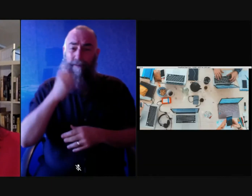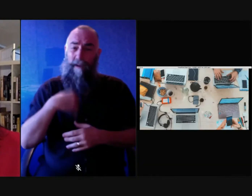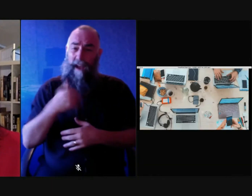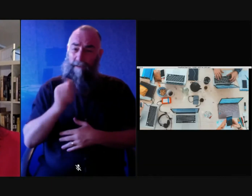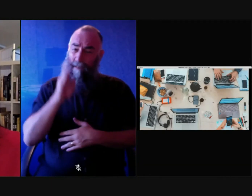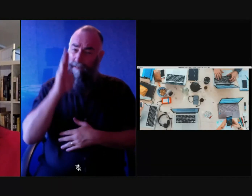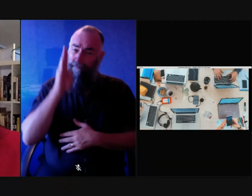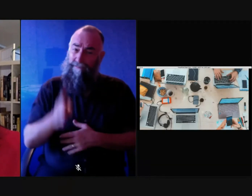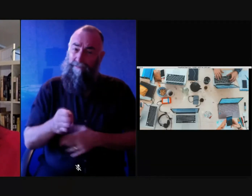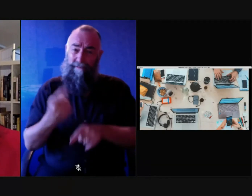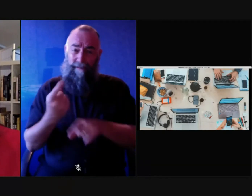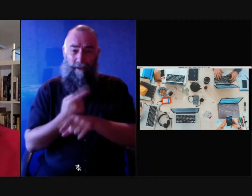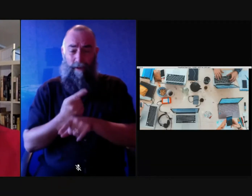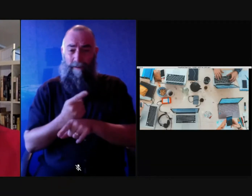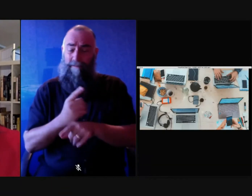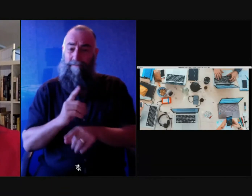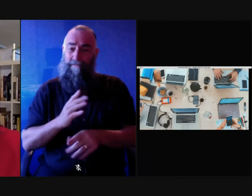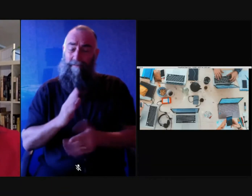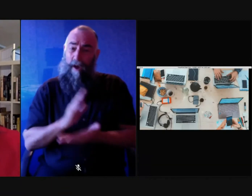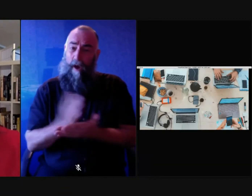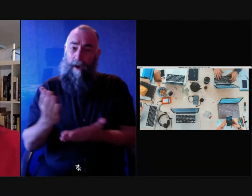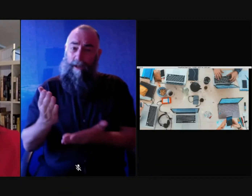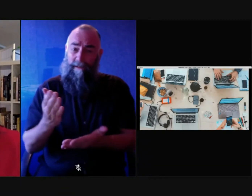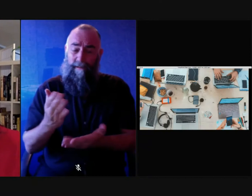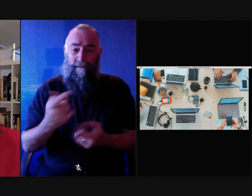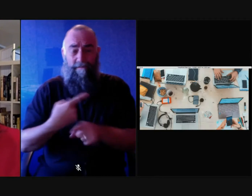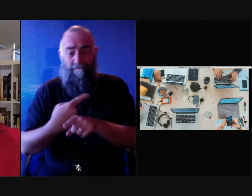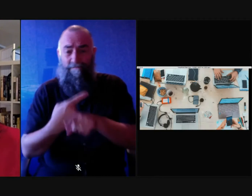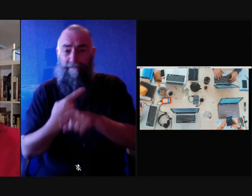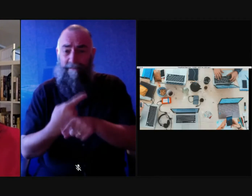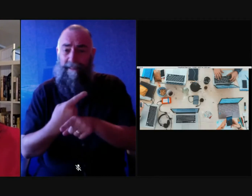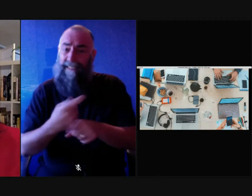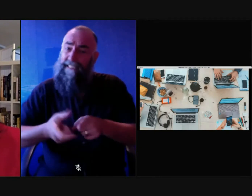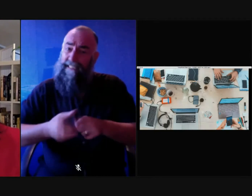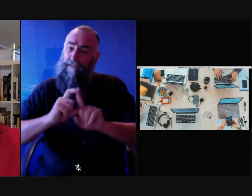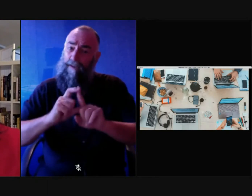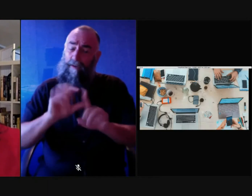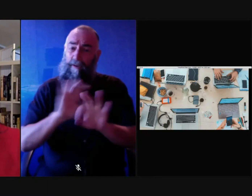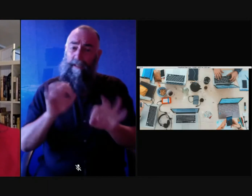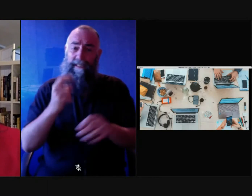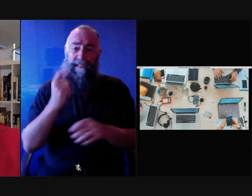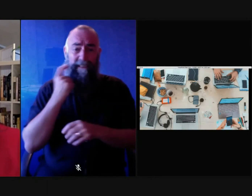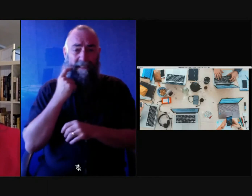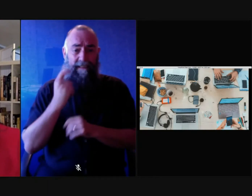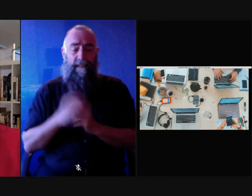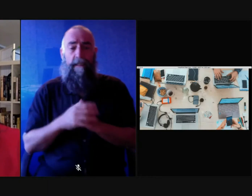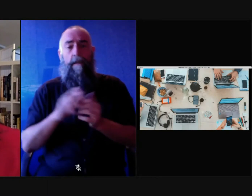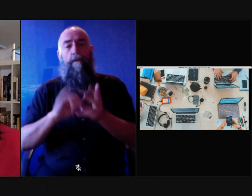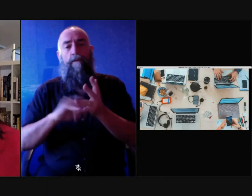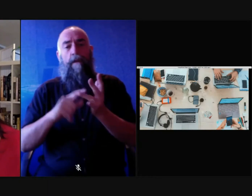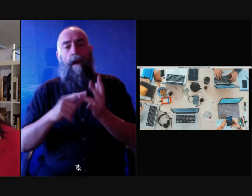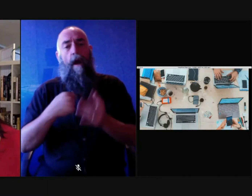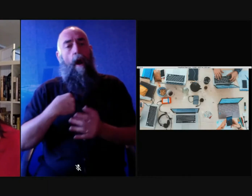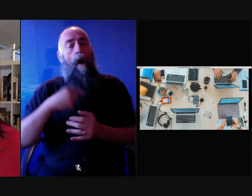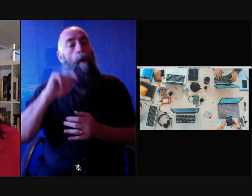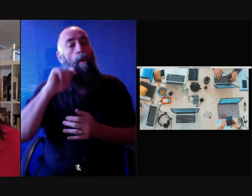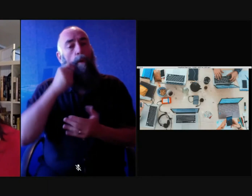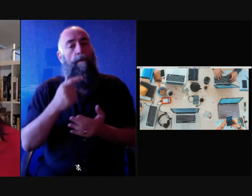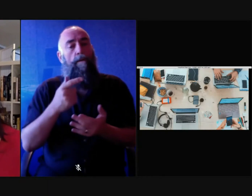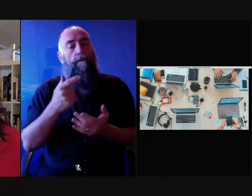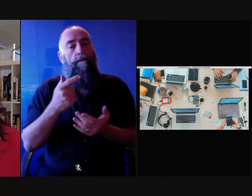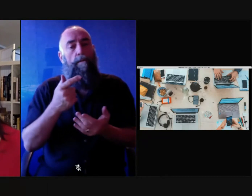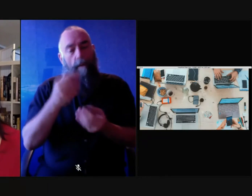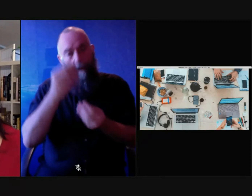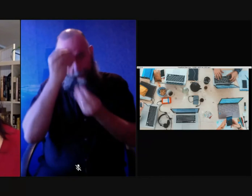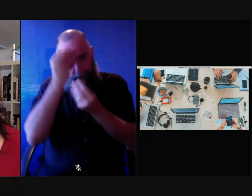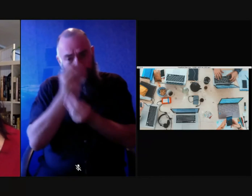about what's possible at the moment. I would suggest sharing this webinar with those people,